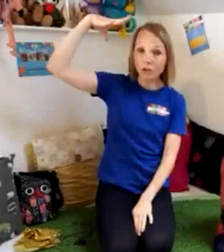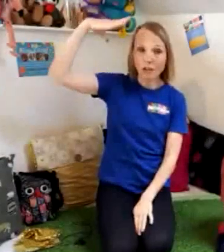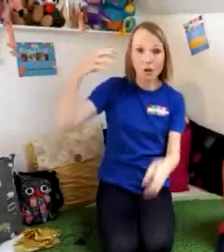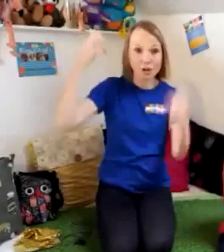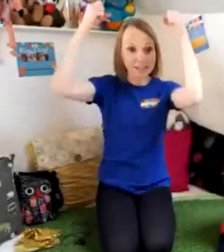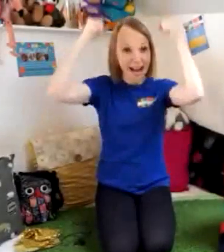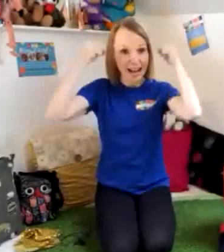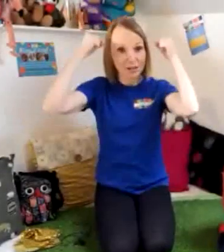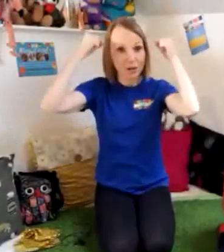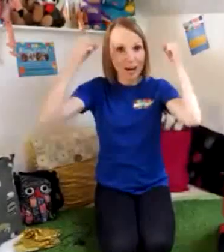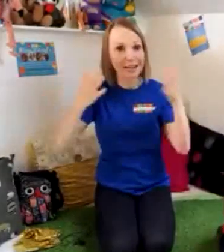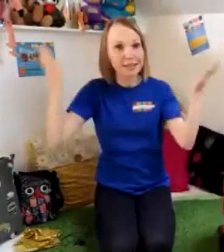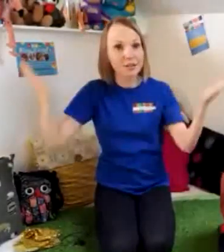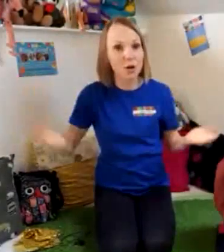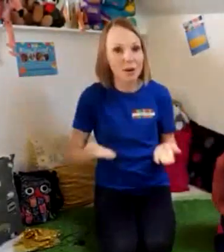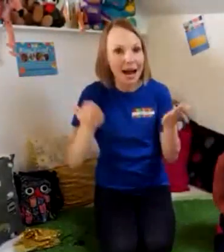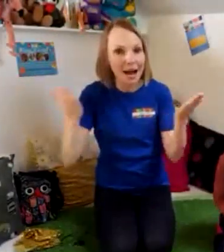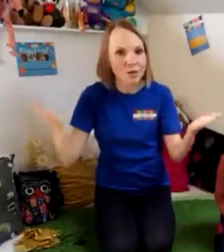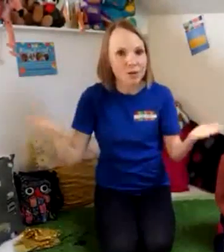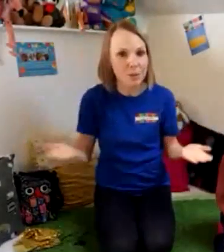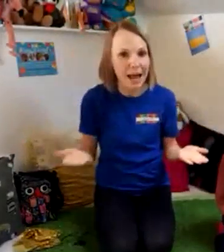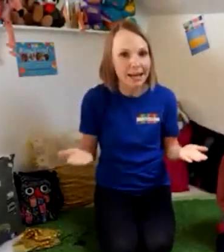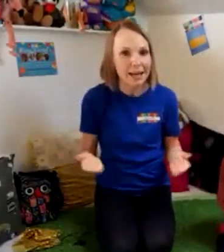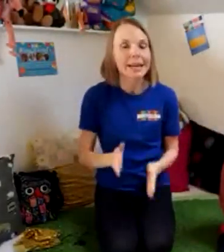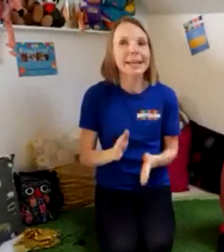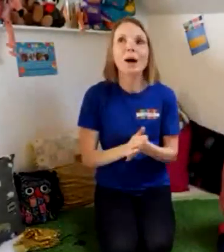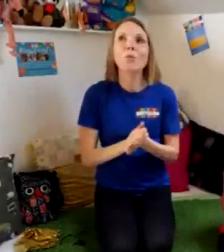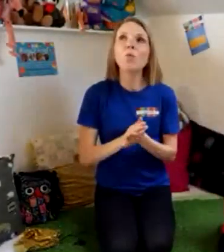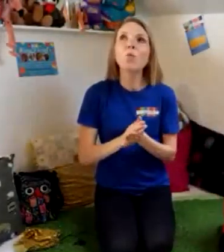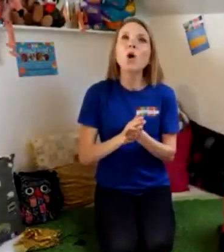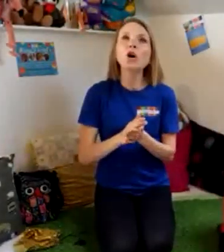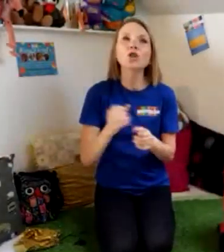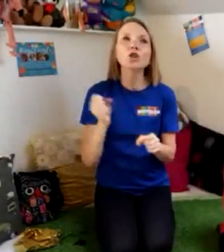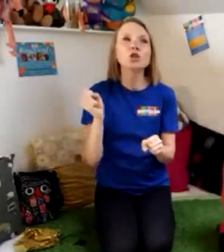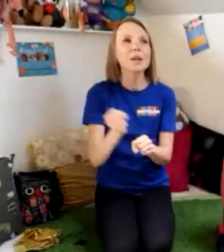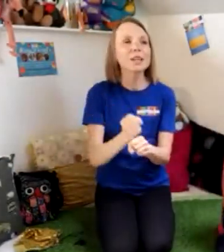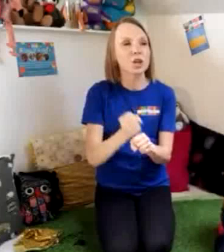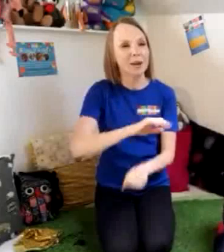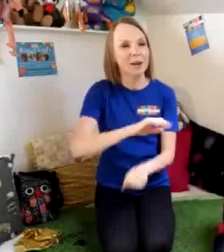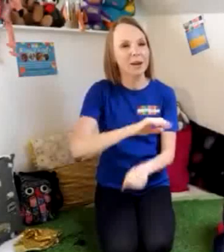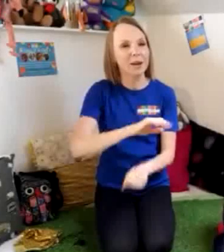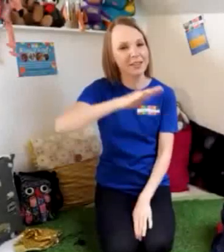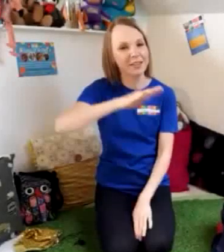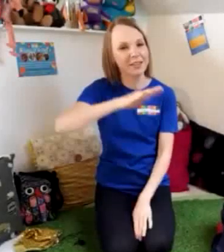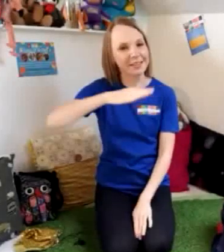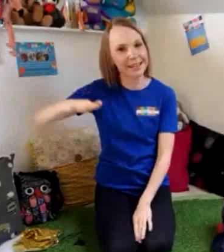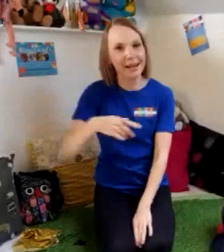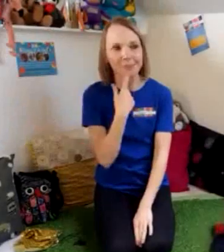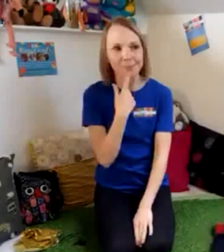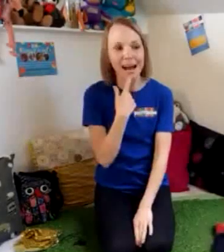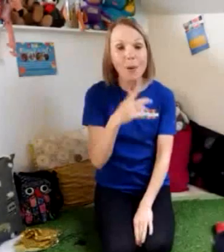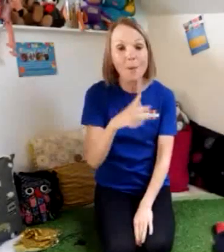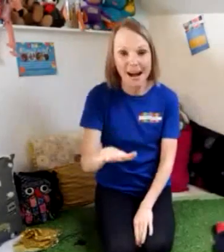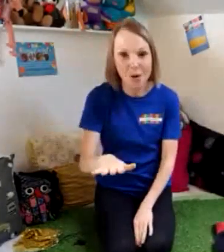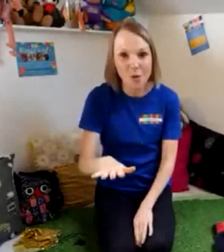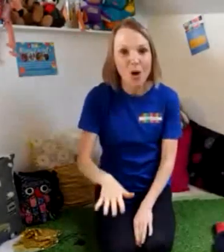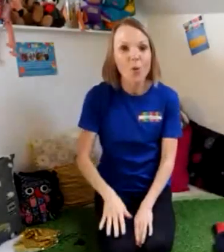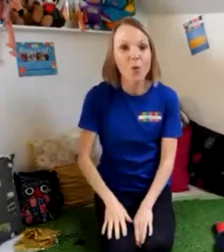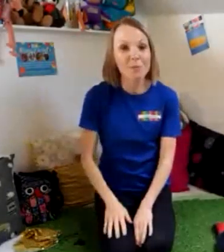got his hat on and he's coming out to play. Now, what should we do at the seaside? How about we make